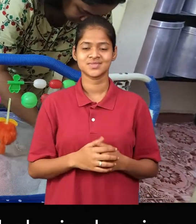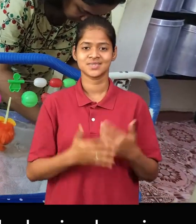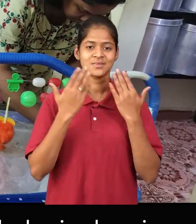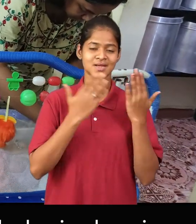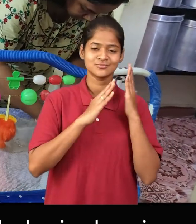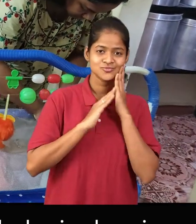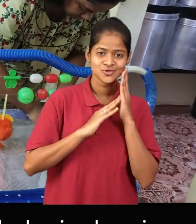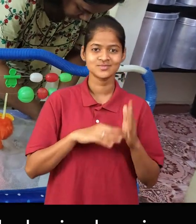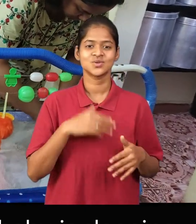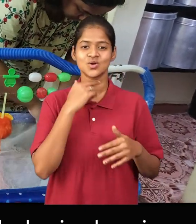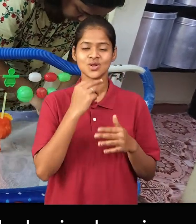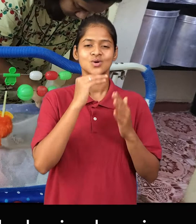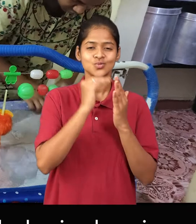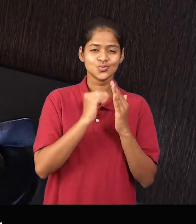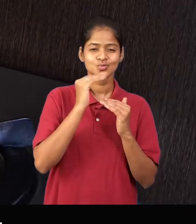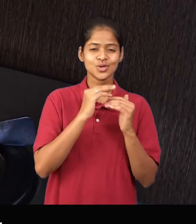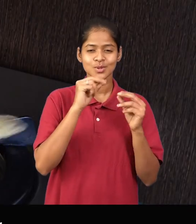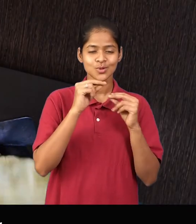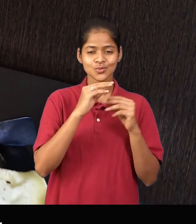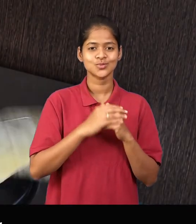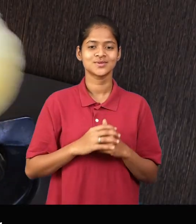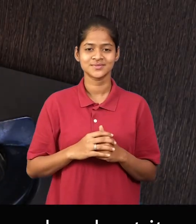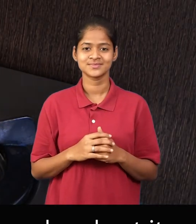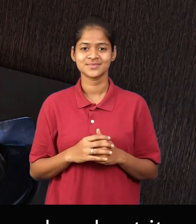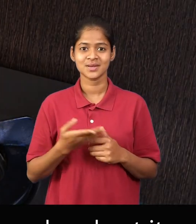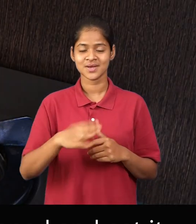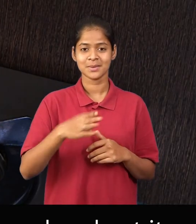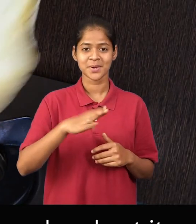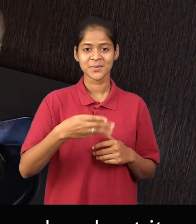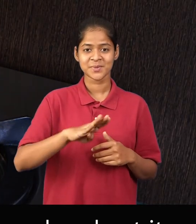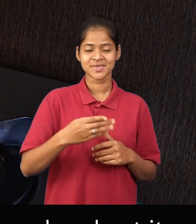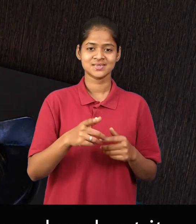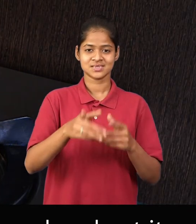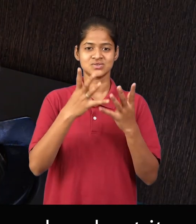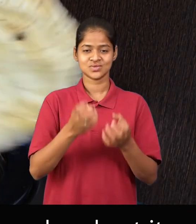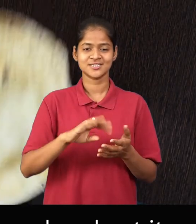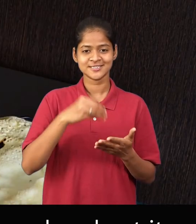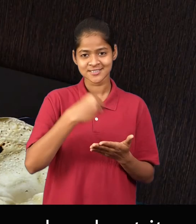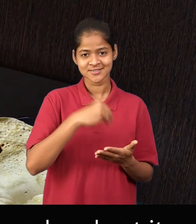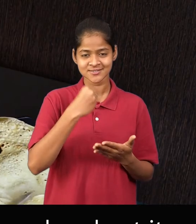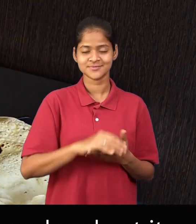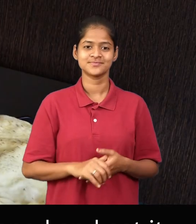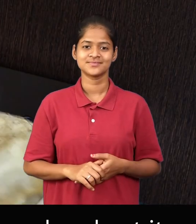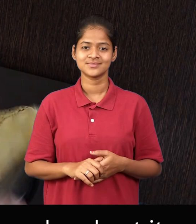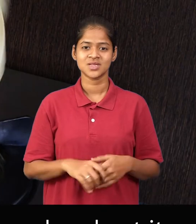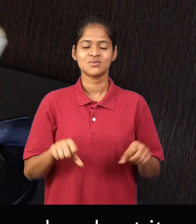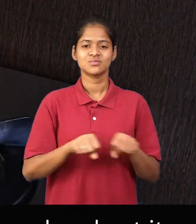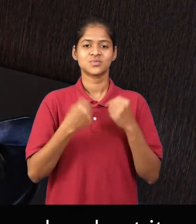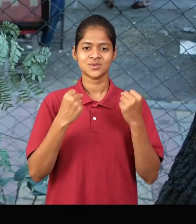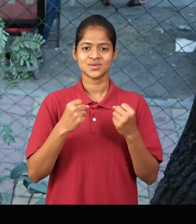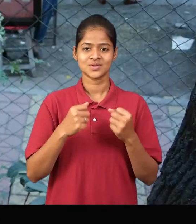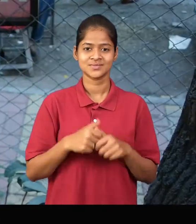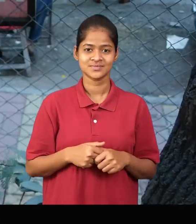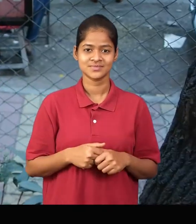when the baby is sleeping. Roast She can roast the papad and eat